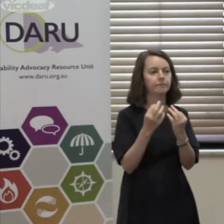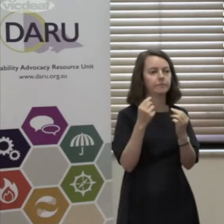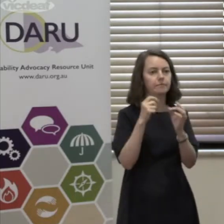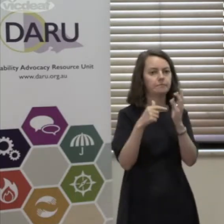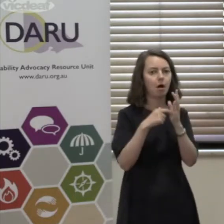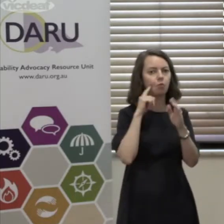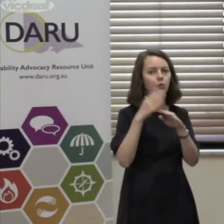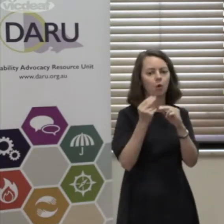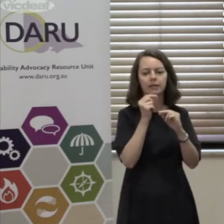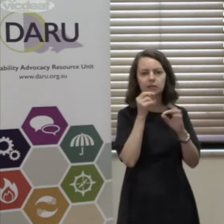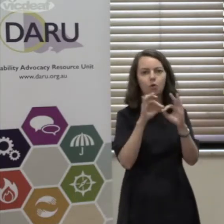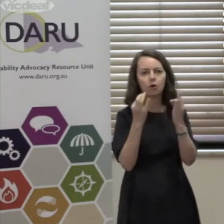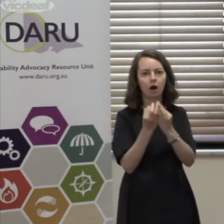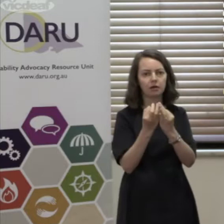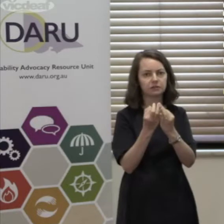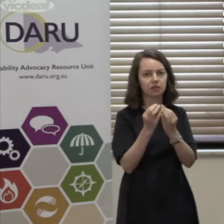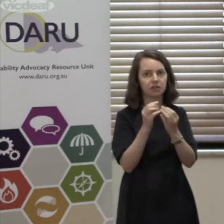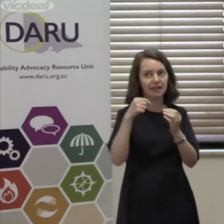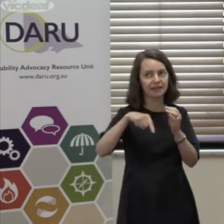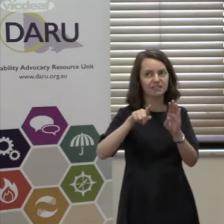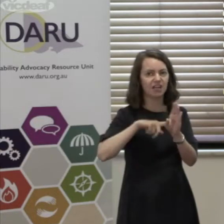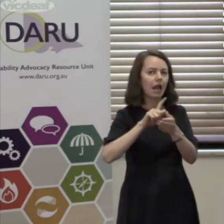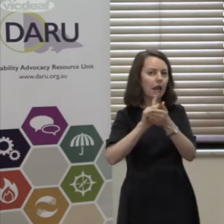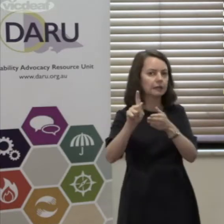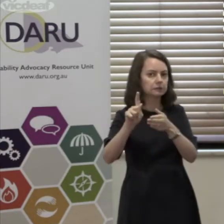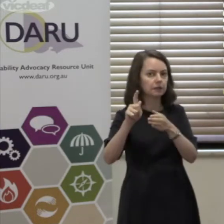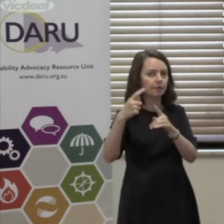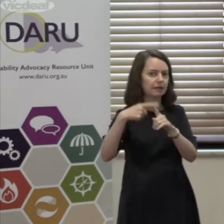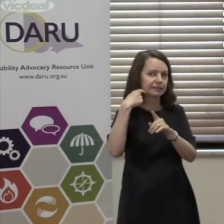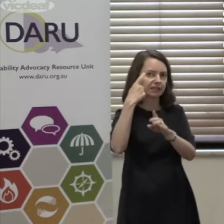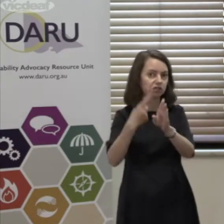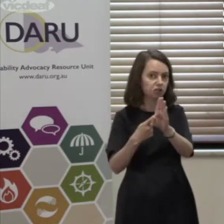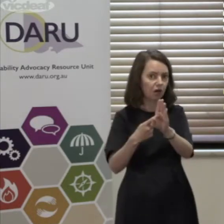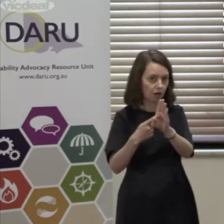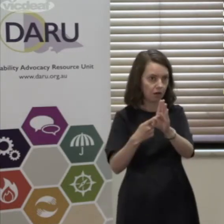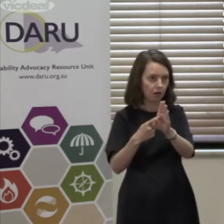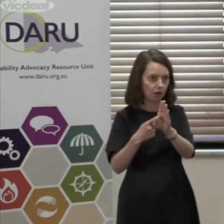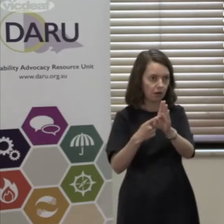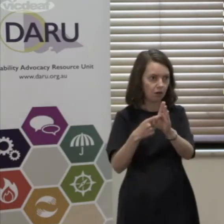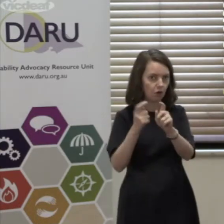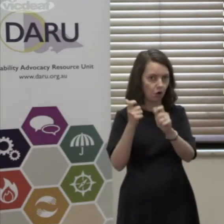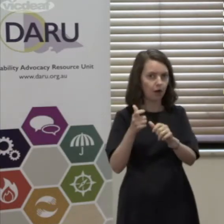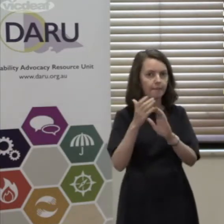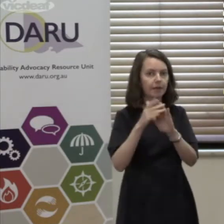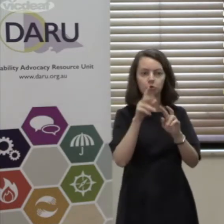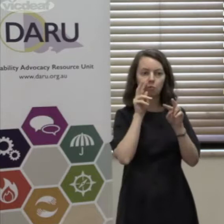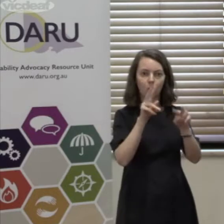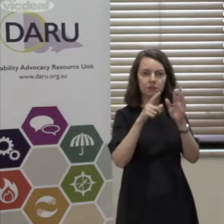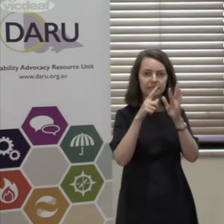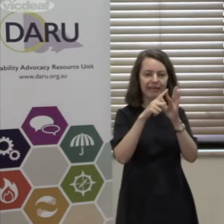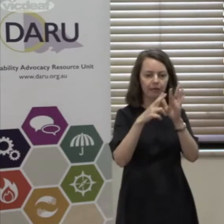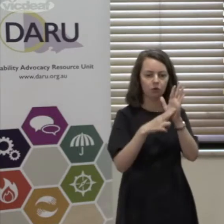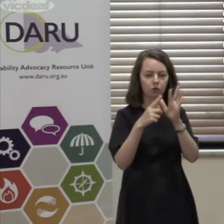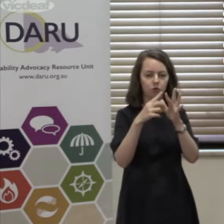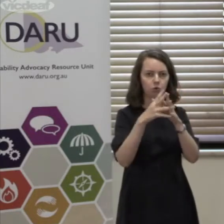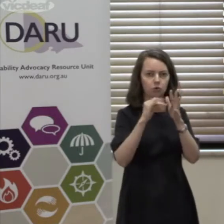with smaller organisations later this year and early next year. So again, I'd encourage you to stay connected to the Disability Loop e-news